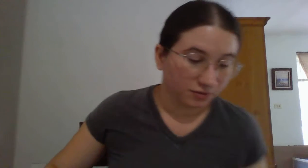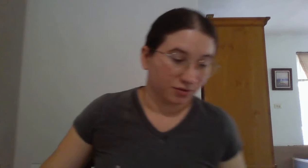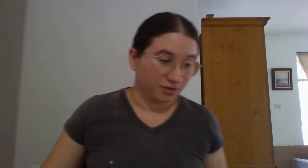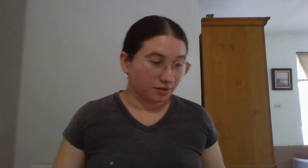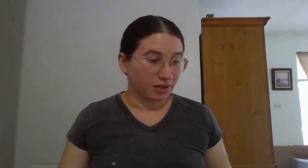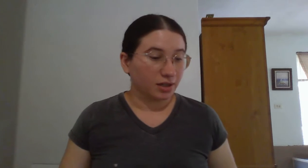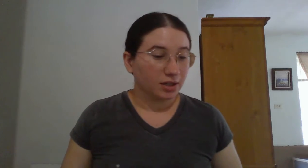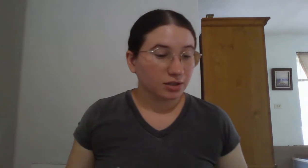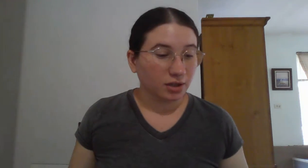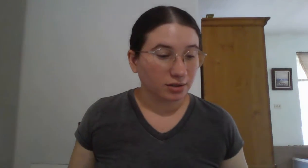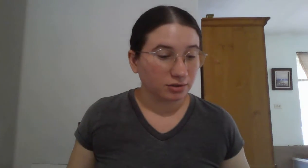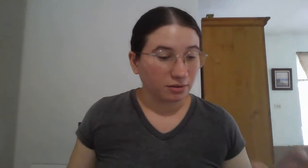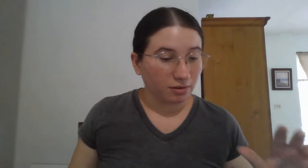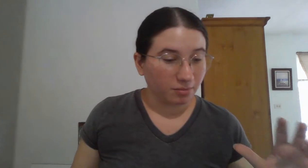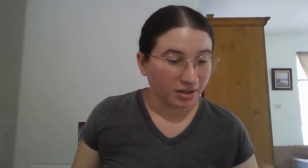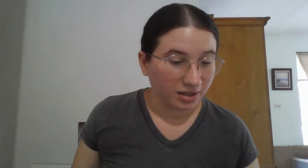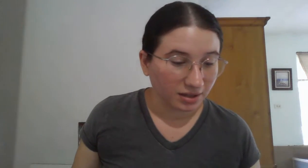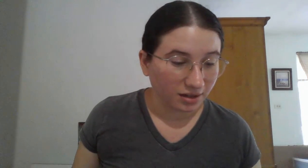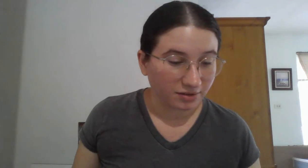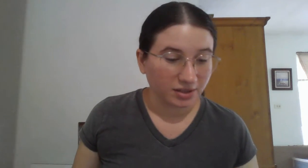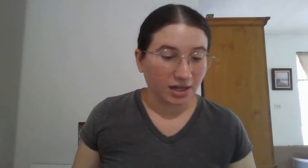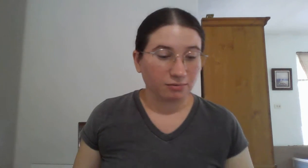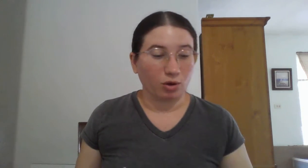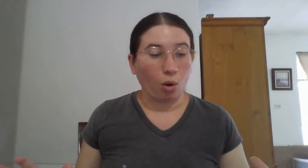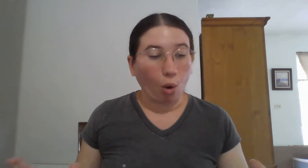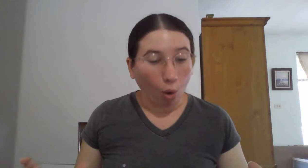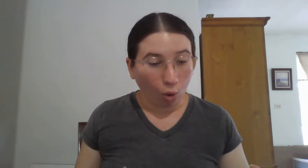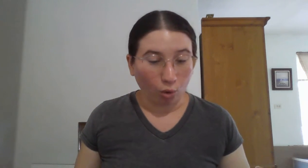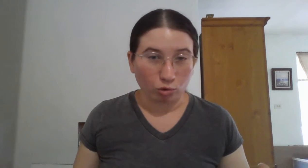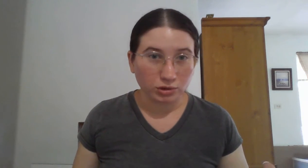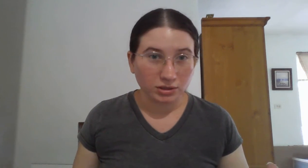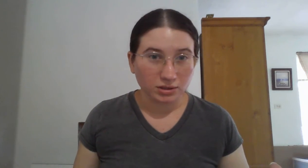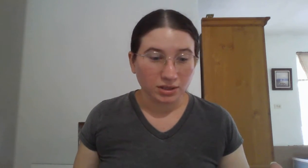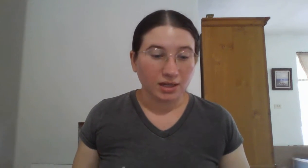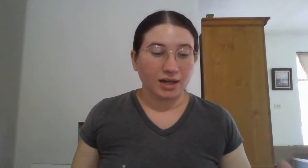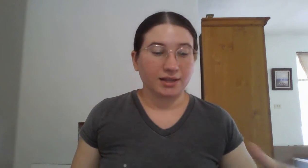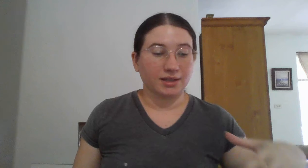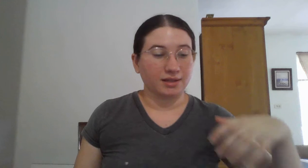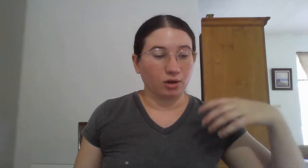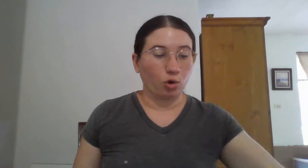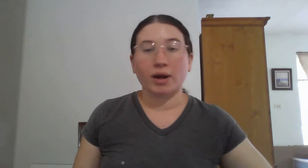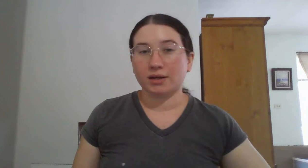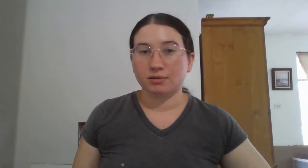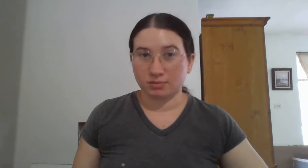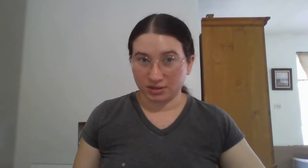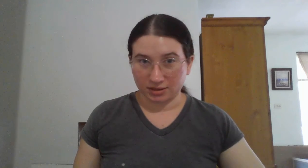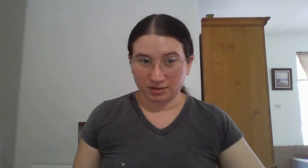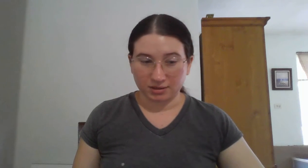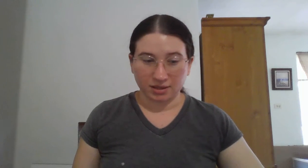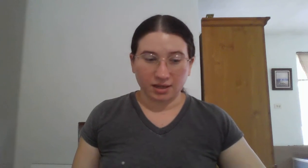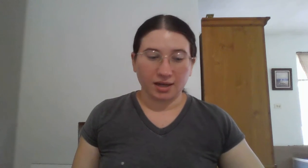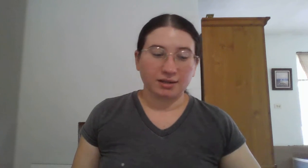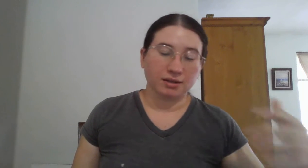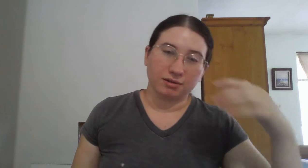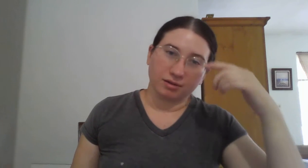for very starts the beginning of a sign with a hold and then a quick release. And then